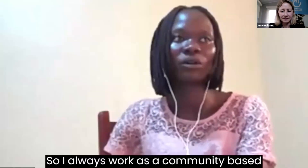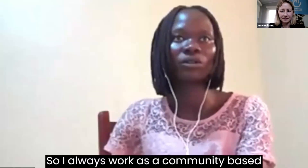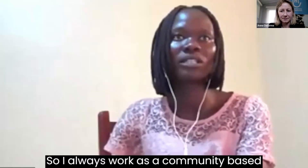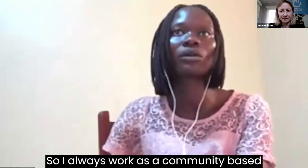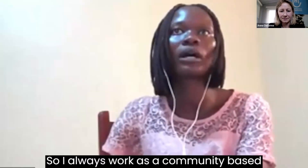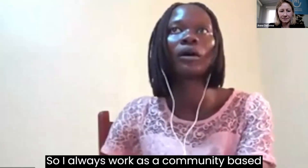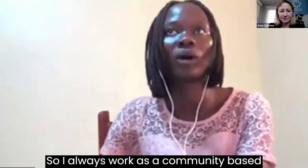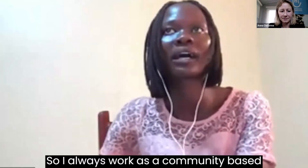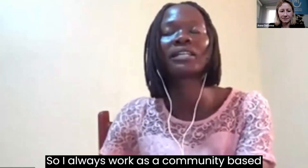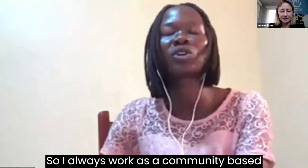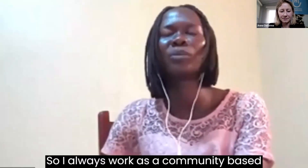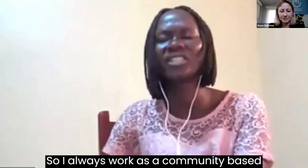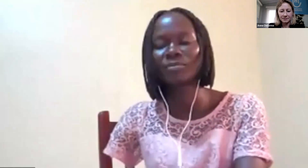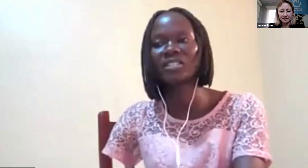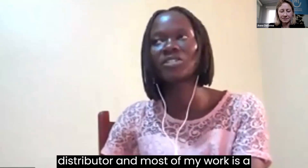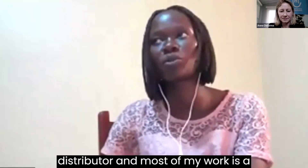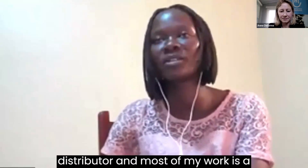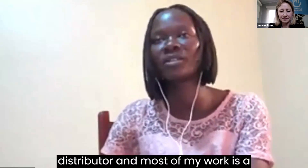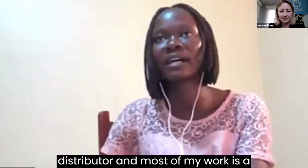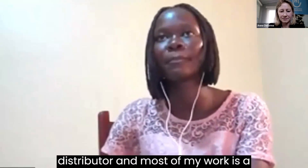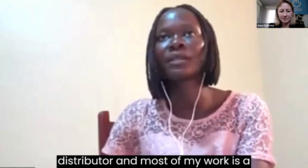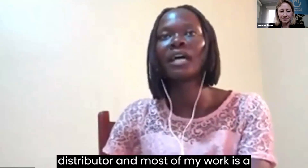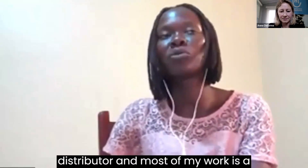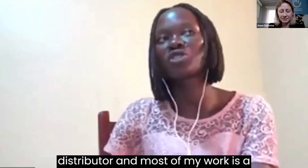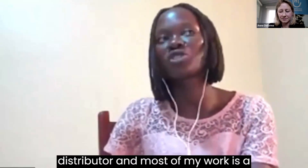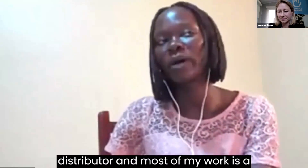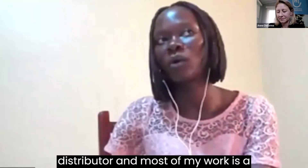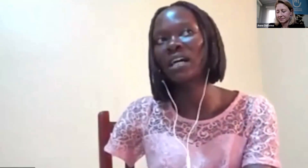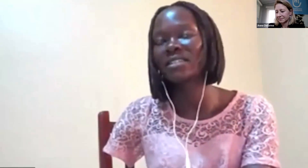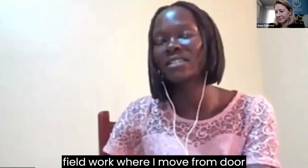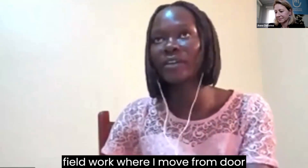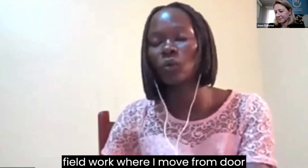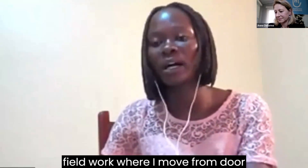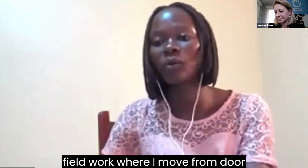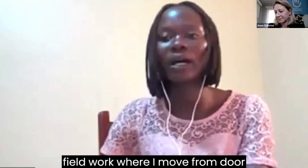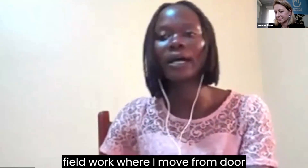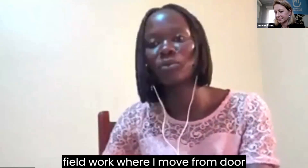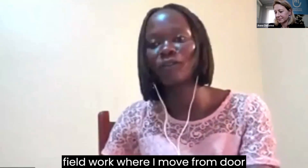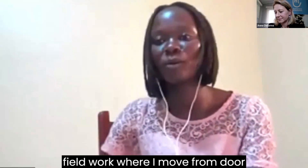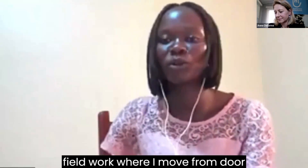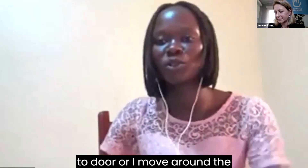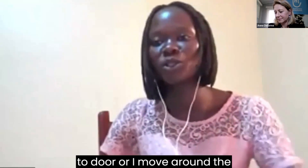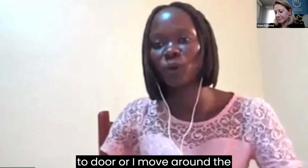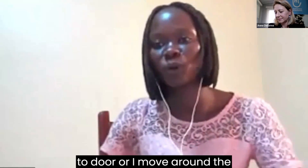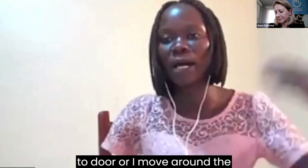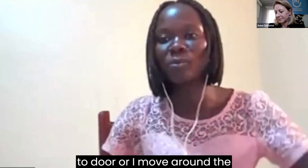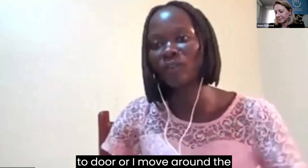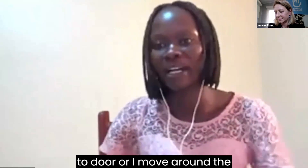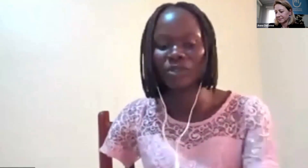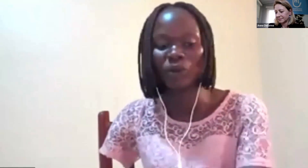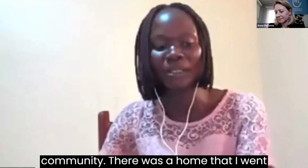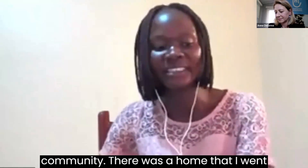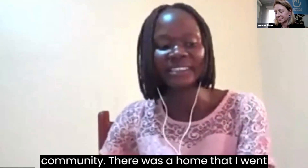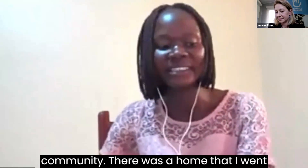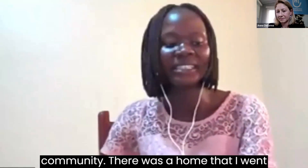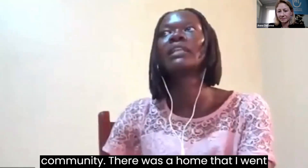I always work as a community-based distributor, and most of my work is a field work where I move from door to door or I move around